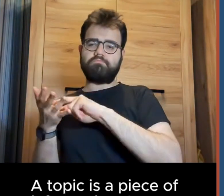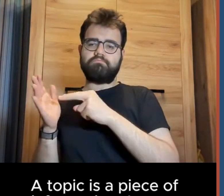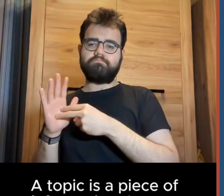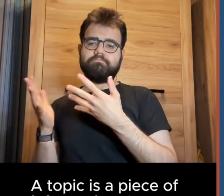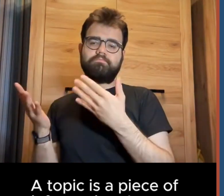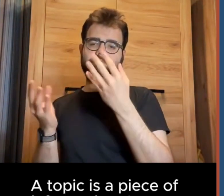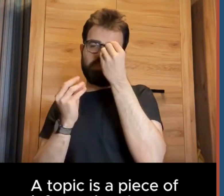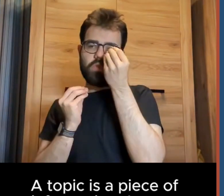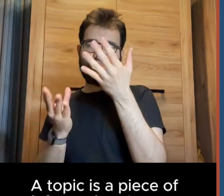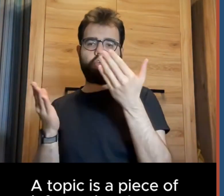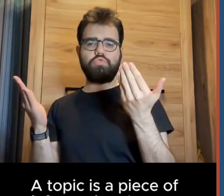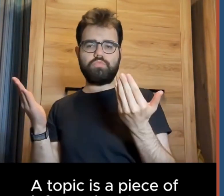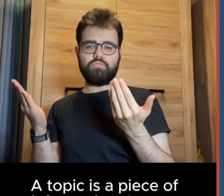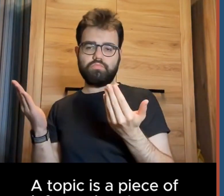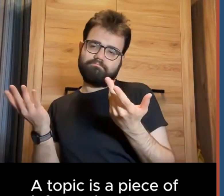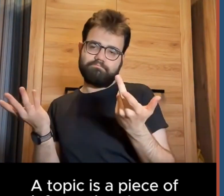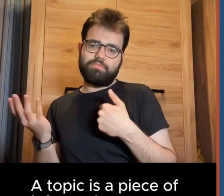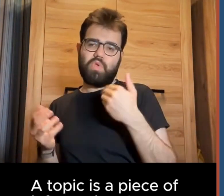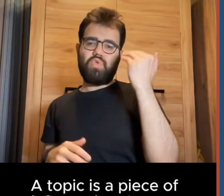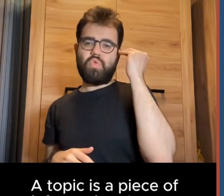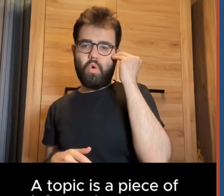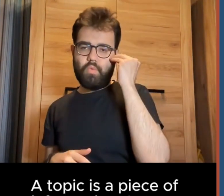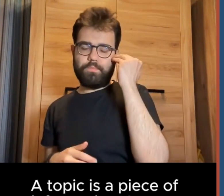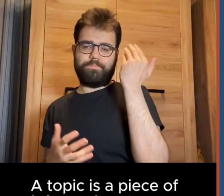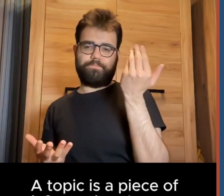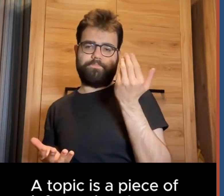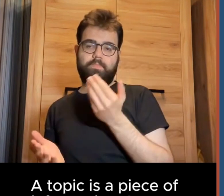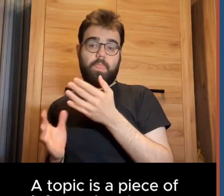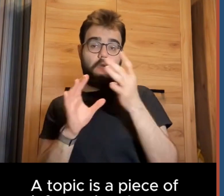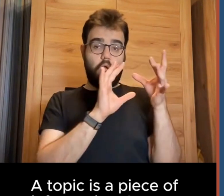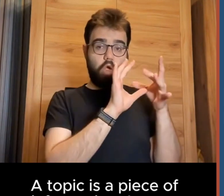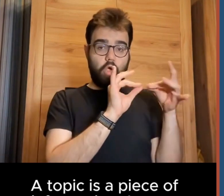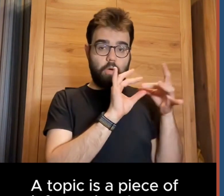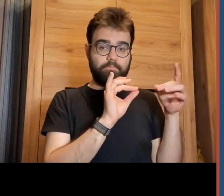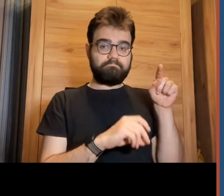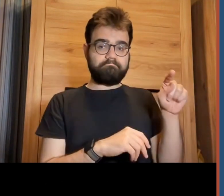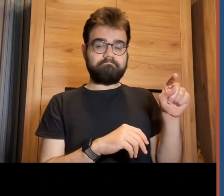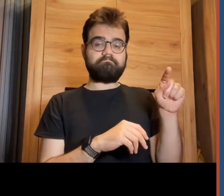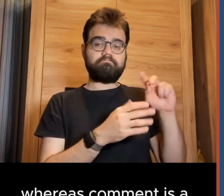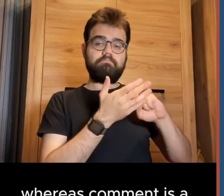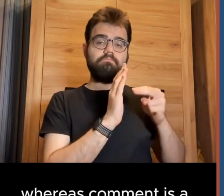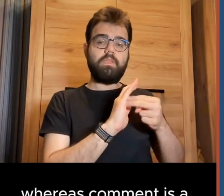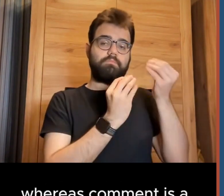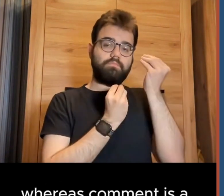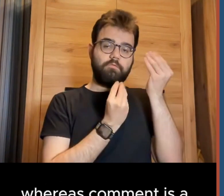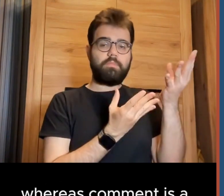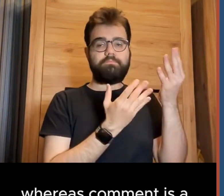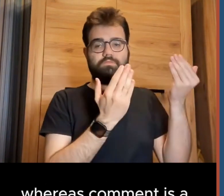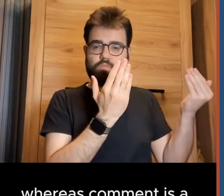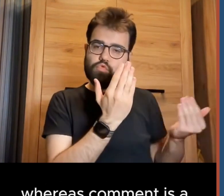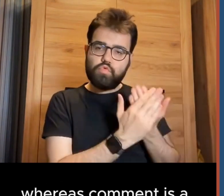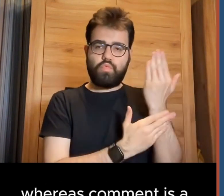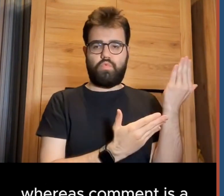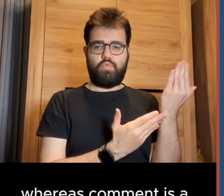researchers just think that word order in sign languages is more related to pragmatics in context and information